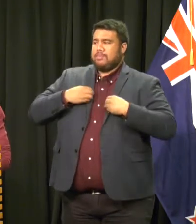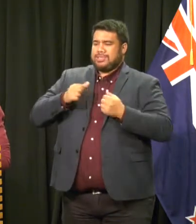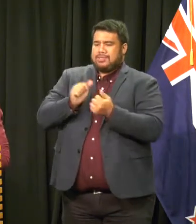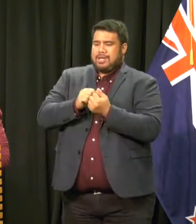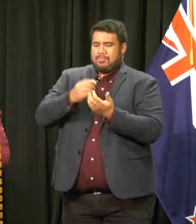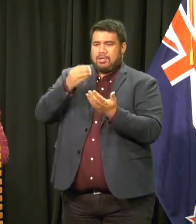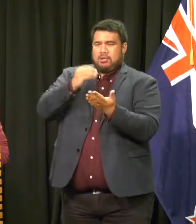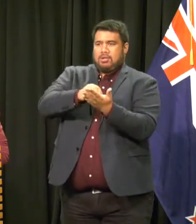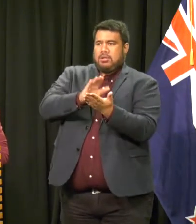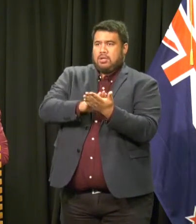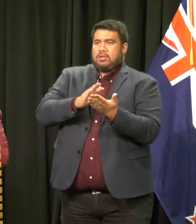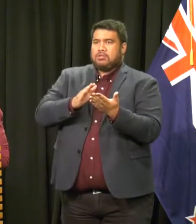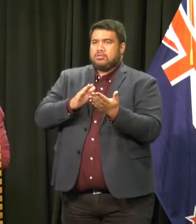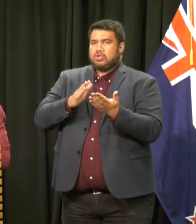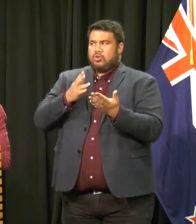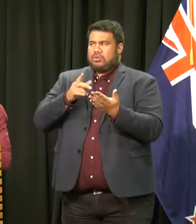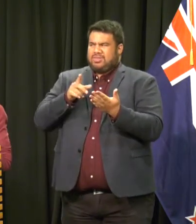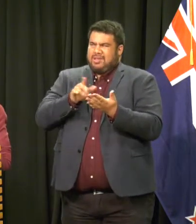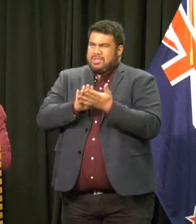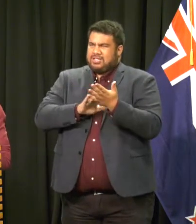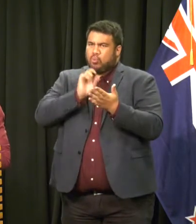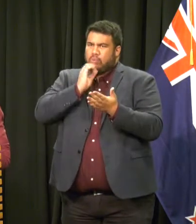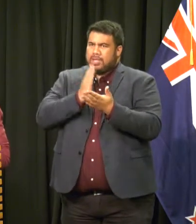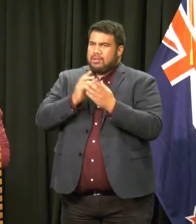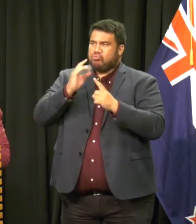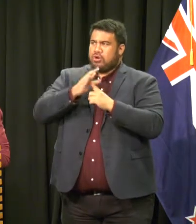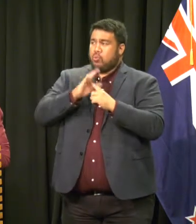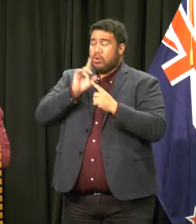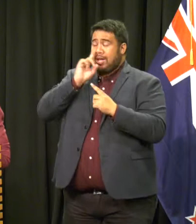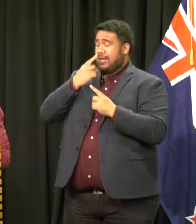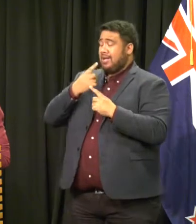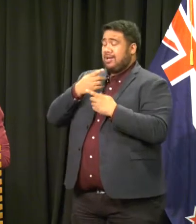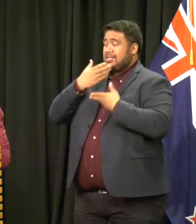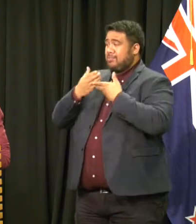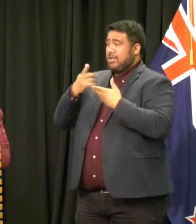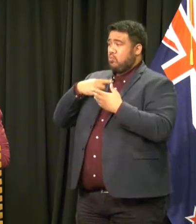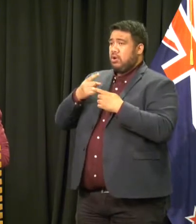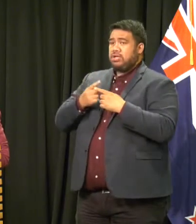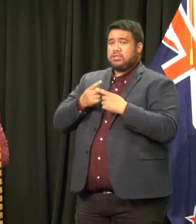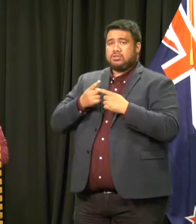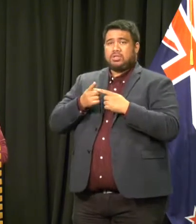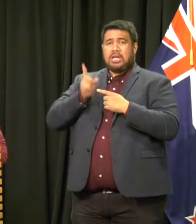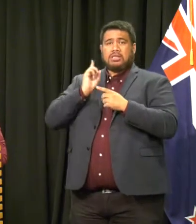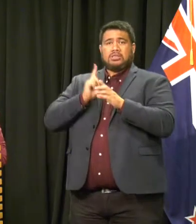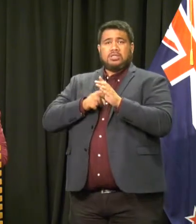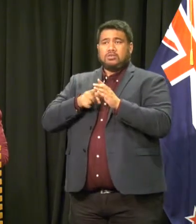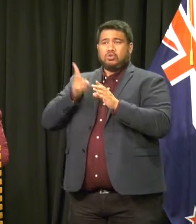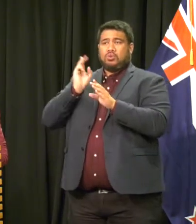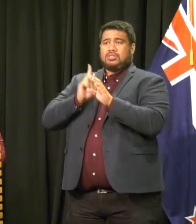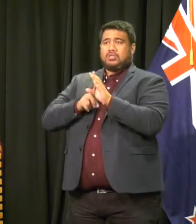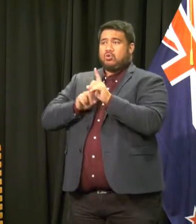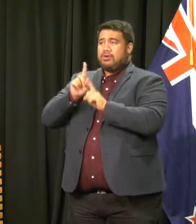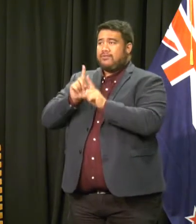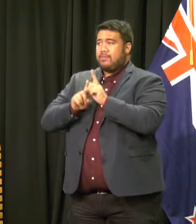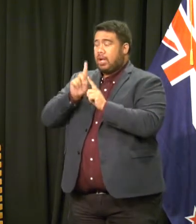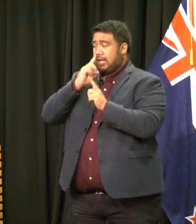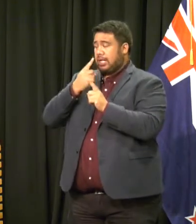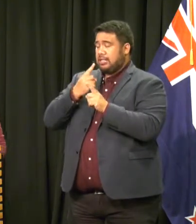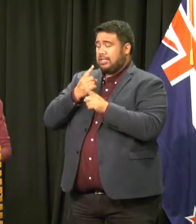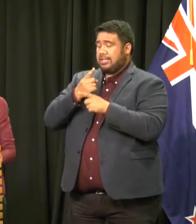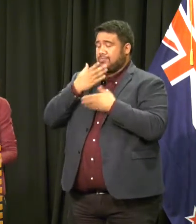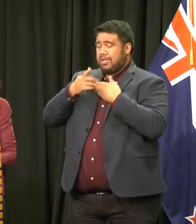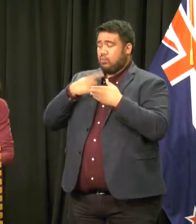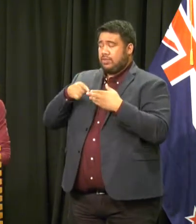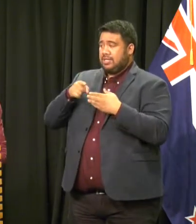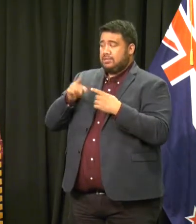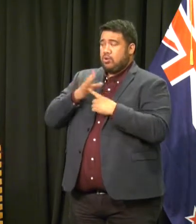going to be a priority. I can't give you an explanation around the business statement of November last year or the year before. Bridges